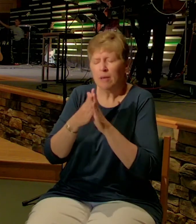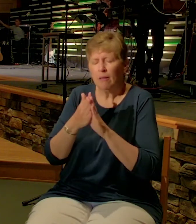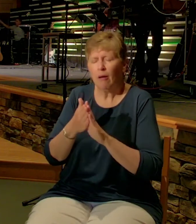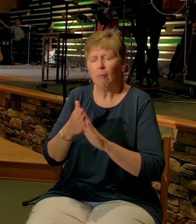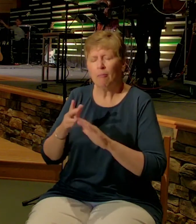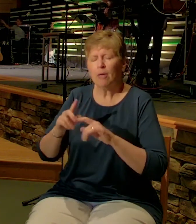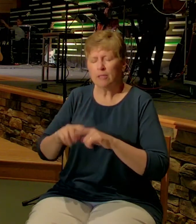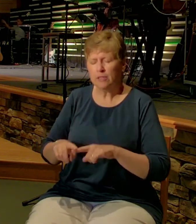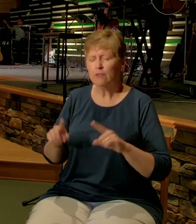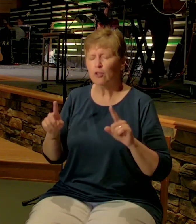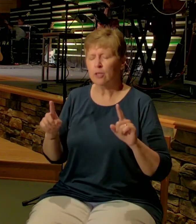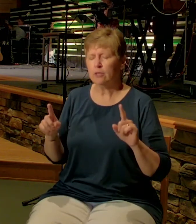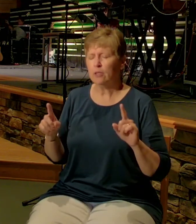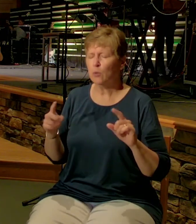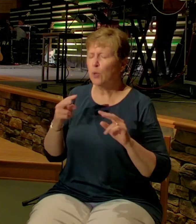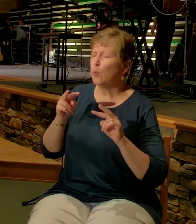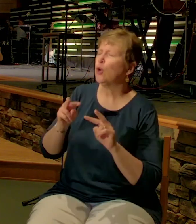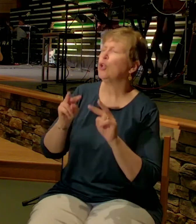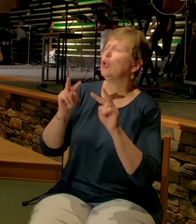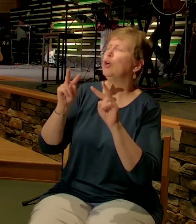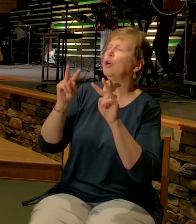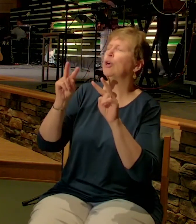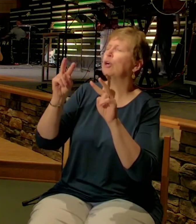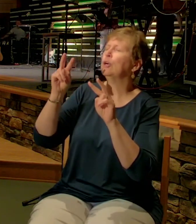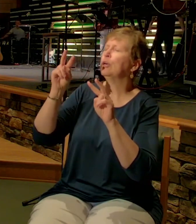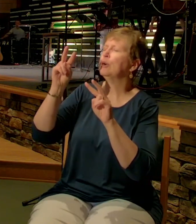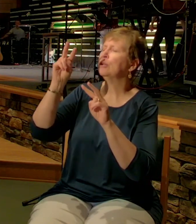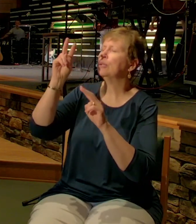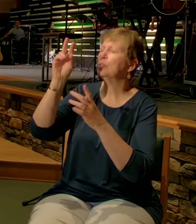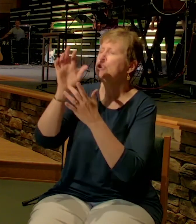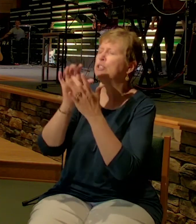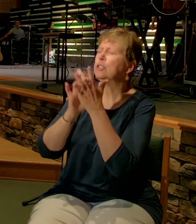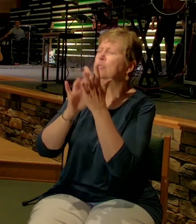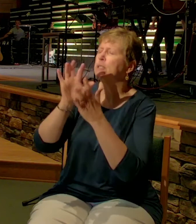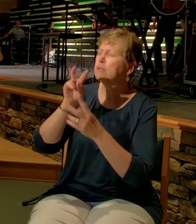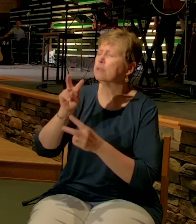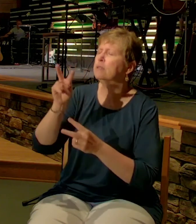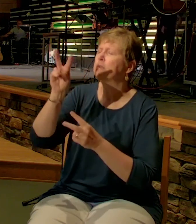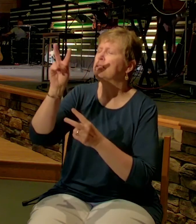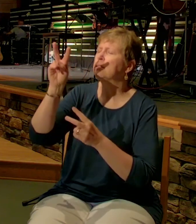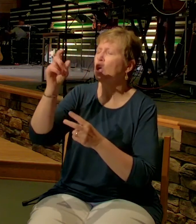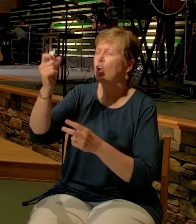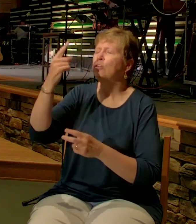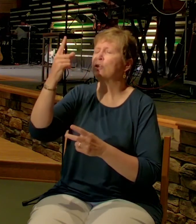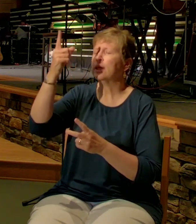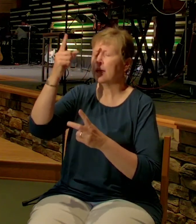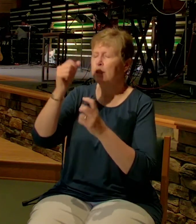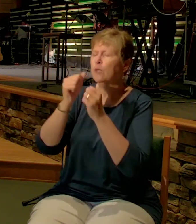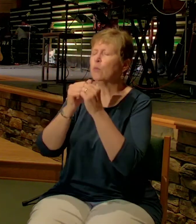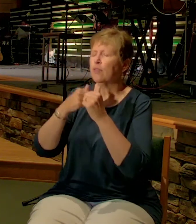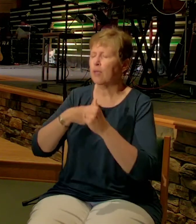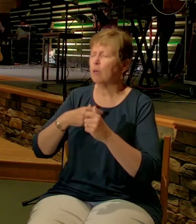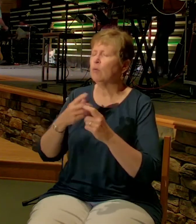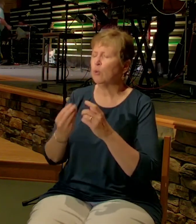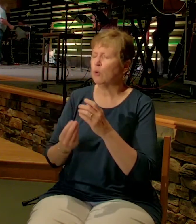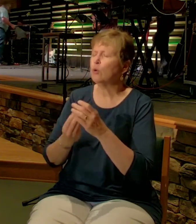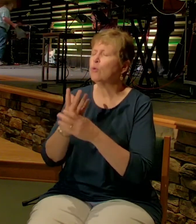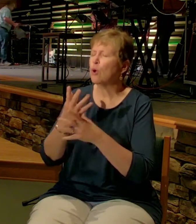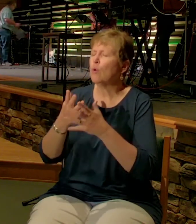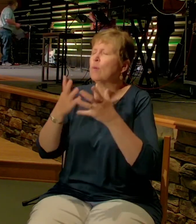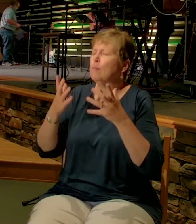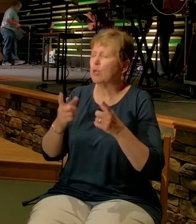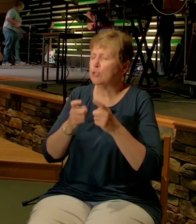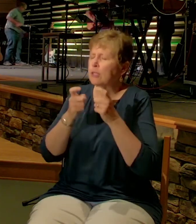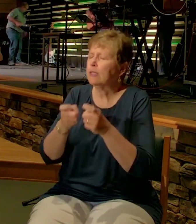we would turn and look to your Son, Jesus, understanding that with him we will produce much fruit. But then, O Holy Spirit,